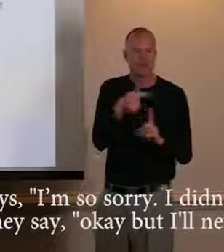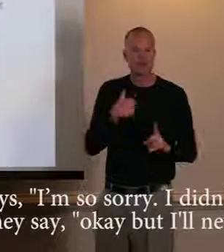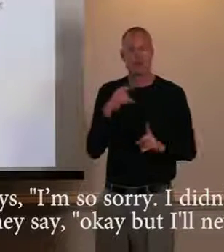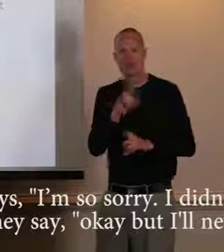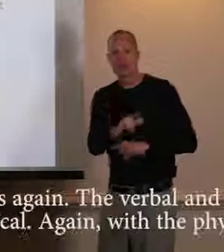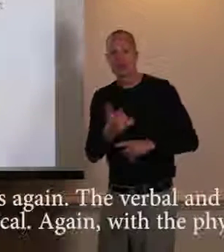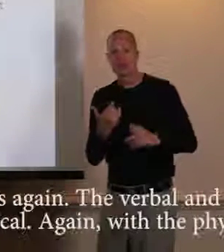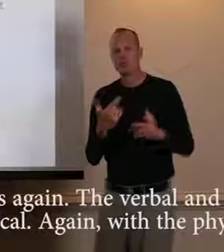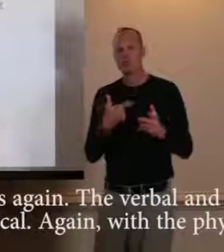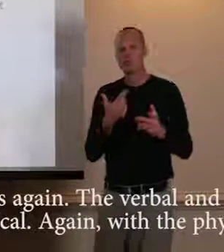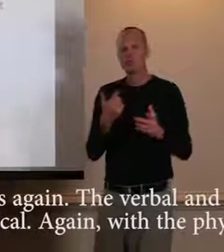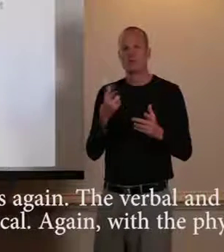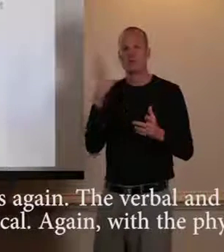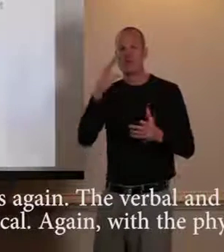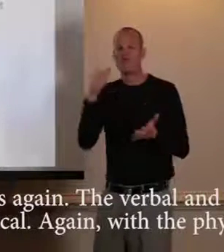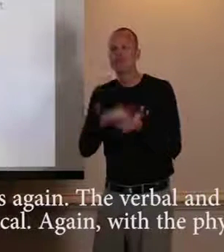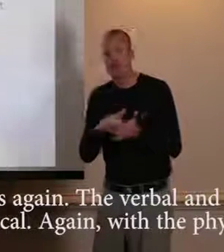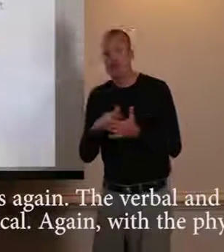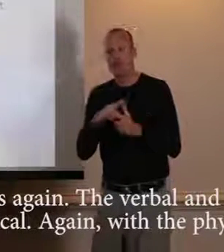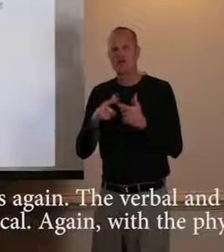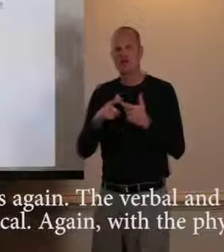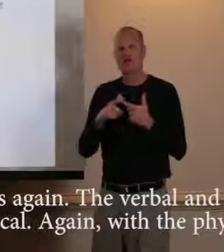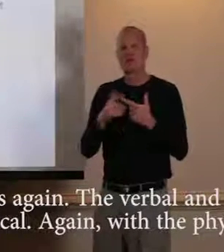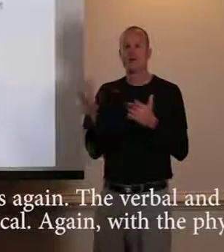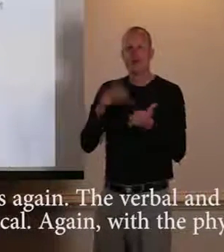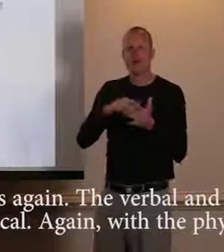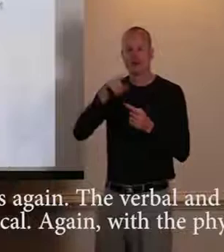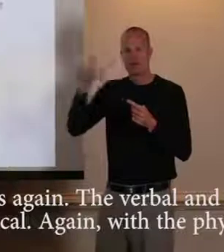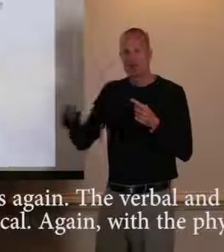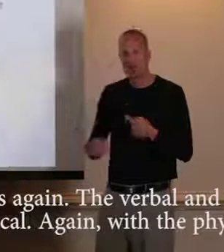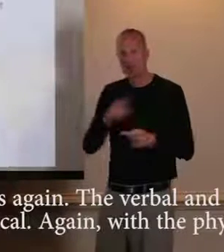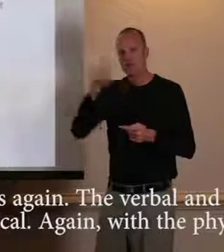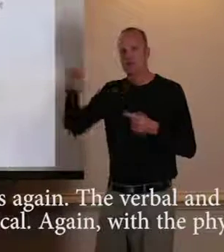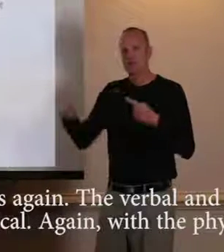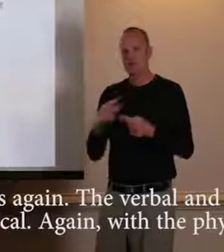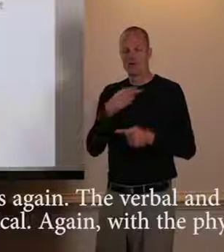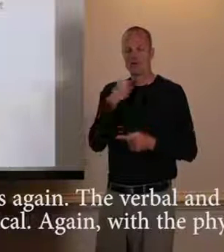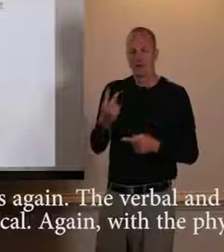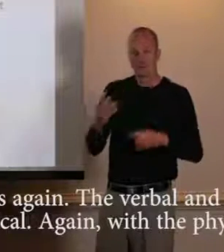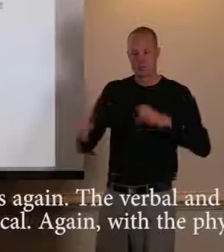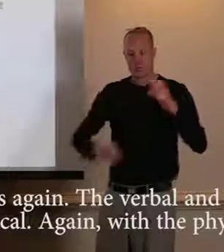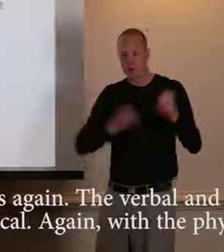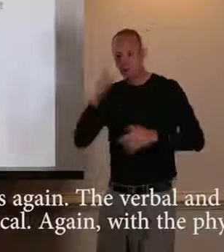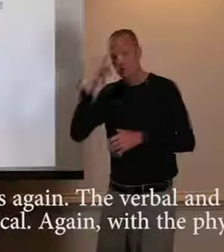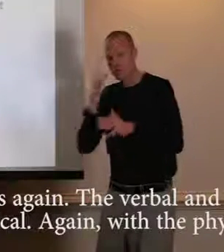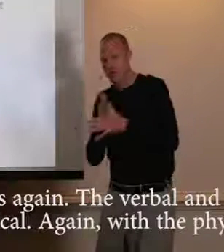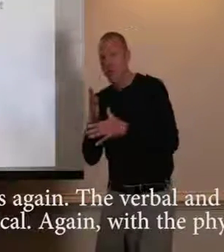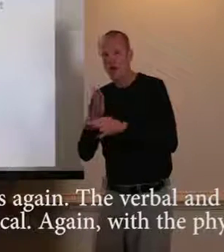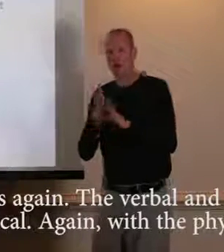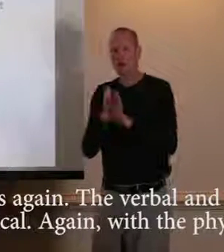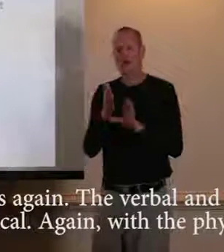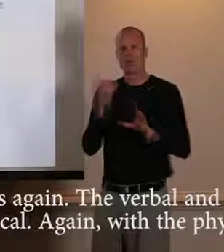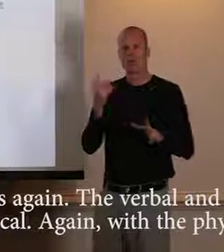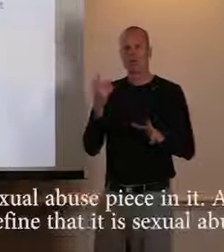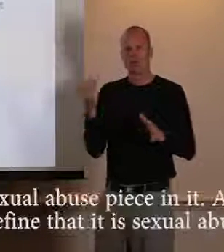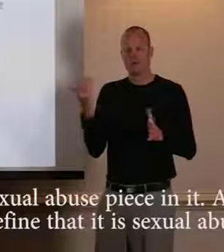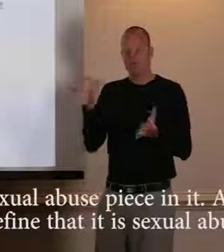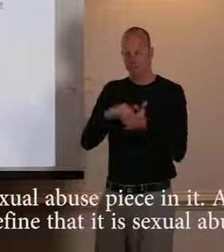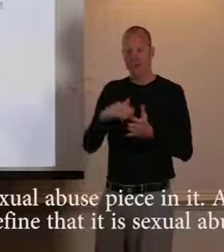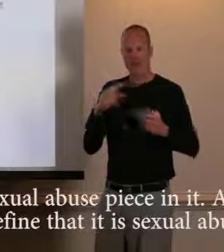but I'll never do it again, okay. And then it starts again, the verbal and the emotional and the psychological, again with the physical. And very often